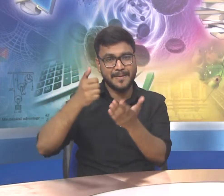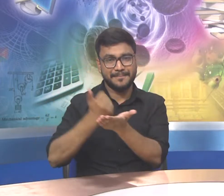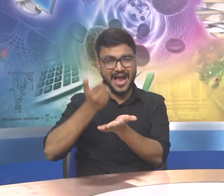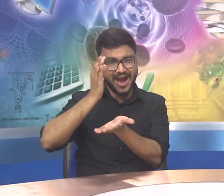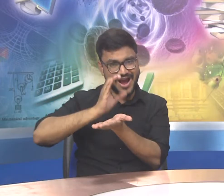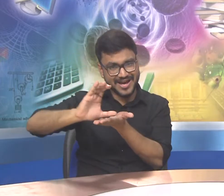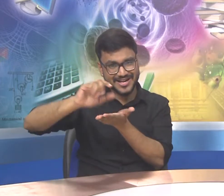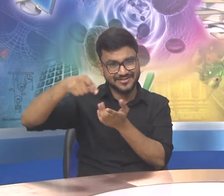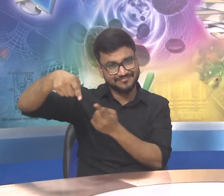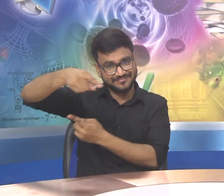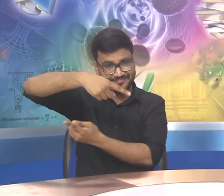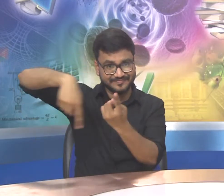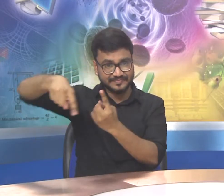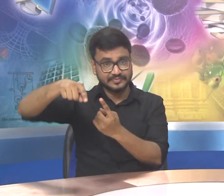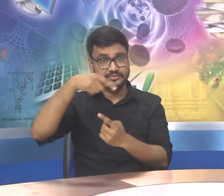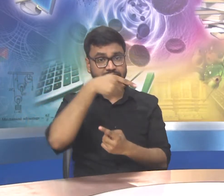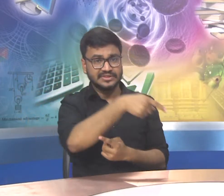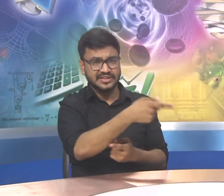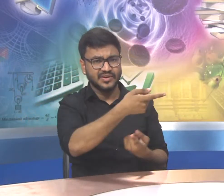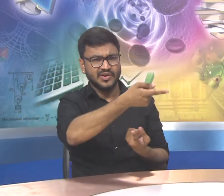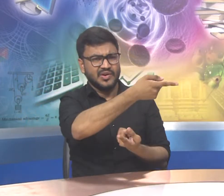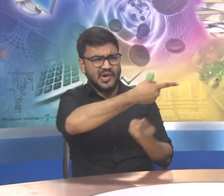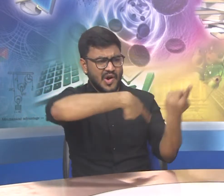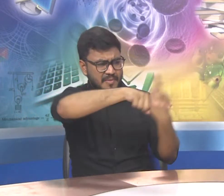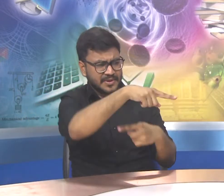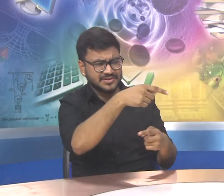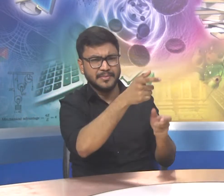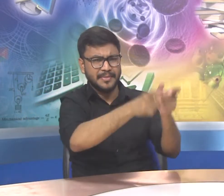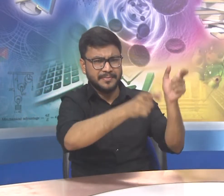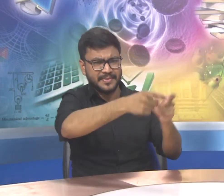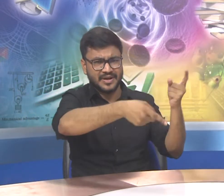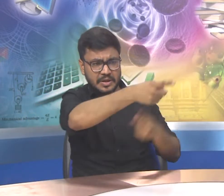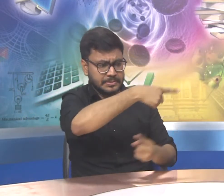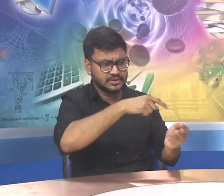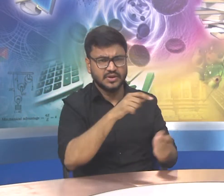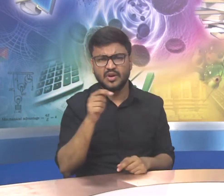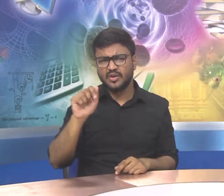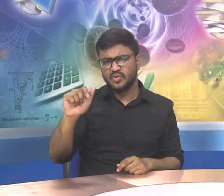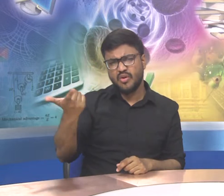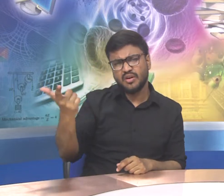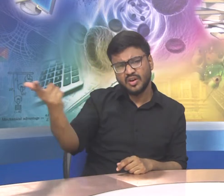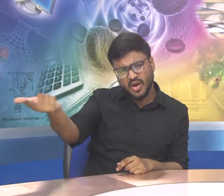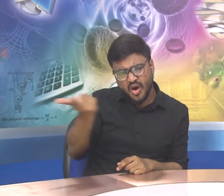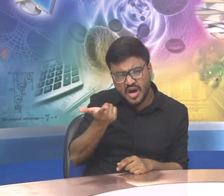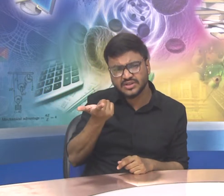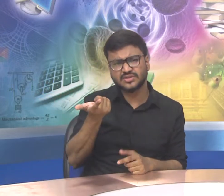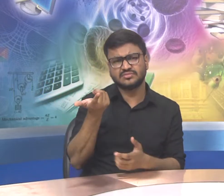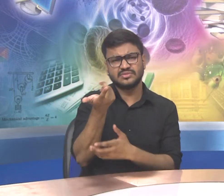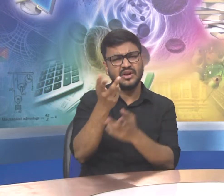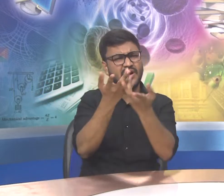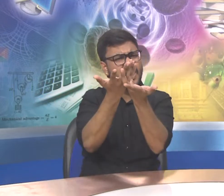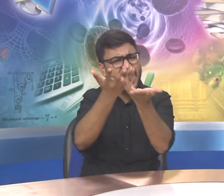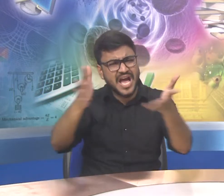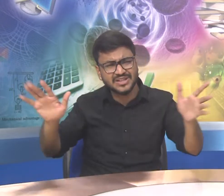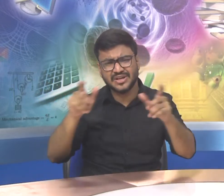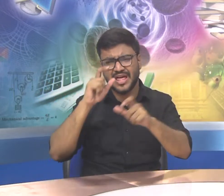The money reaches the individual, borrows from the state cooperative bank,